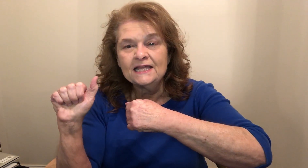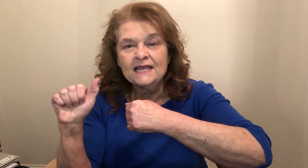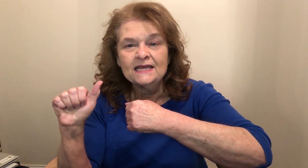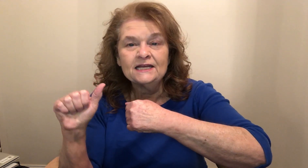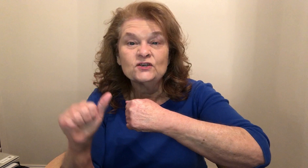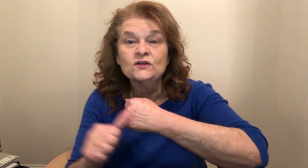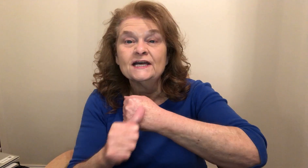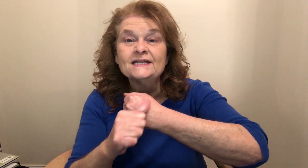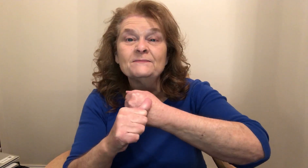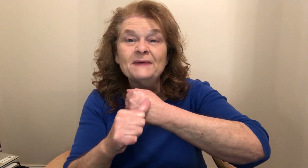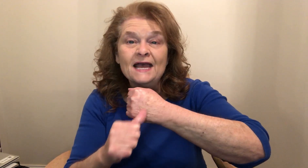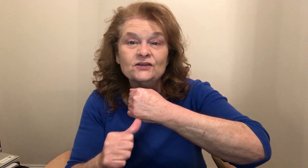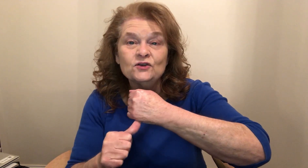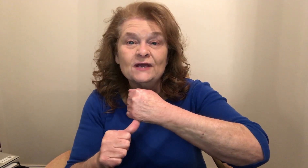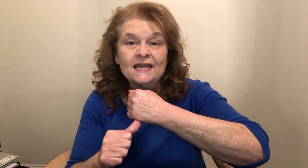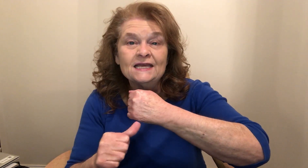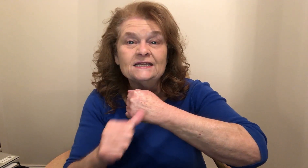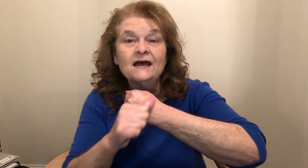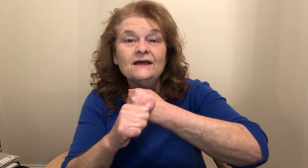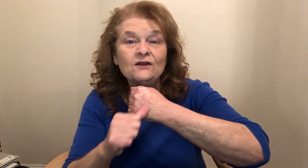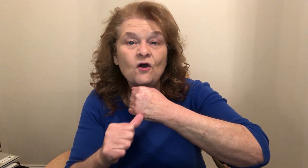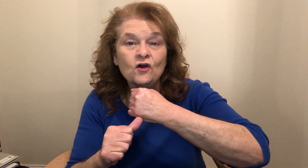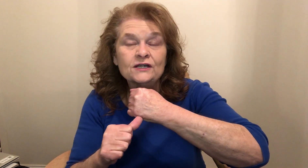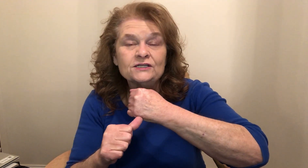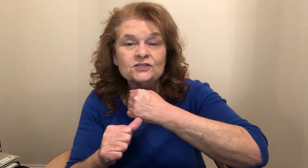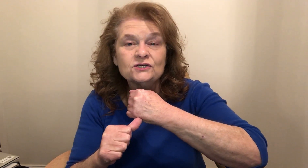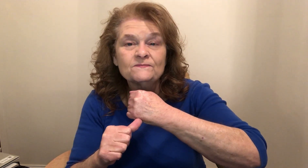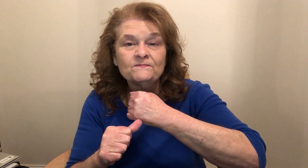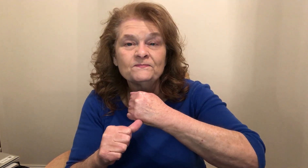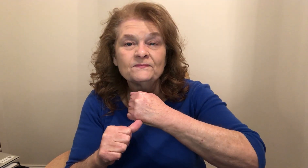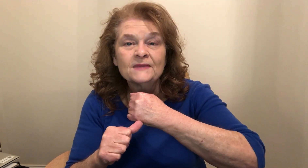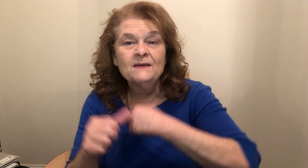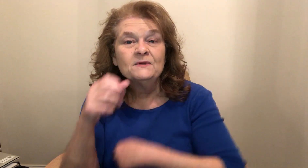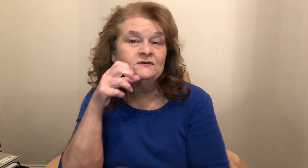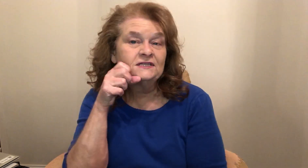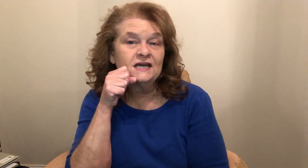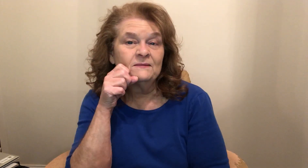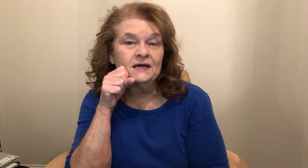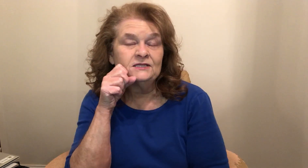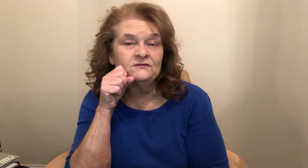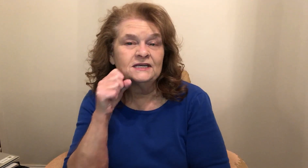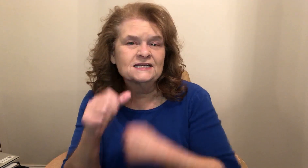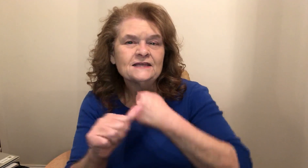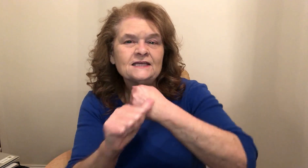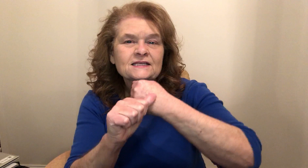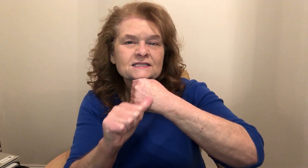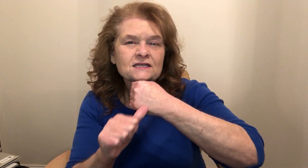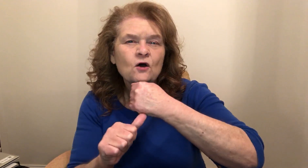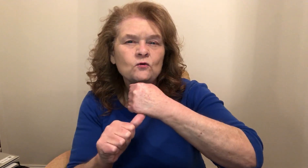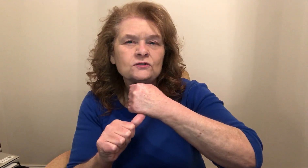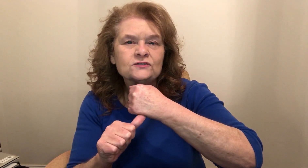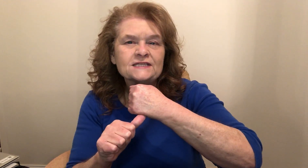hand, like you're cutting the back of your hand, an orange. Most of the time I do this. I think this is an older